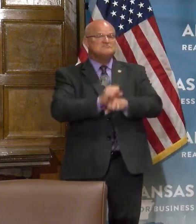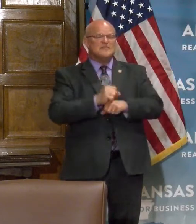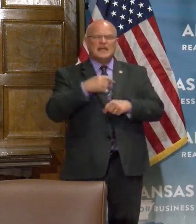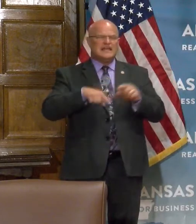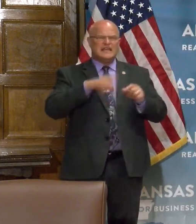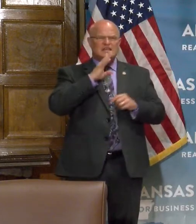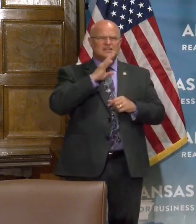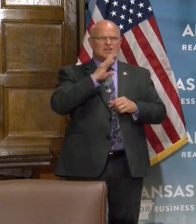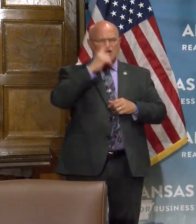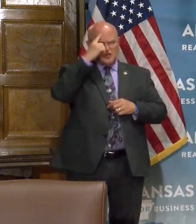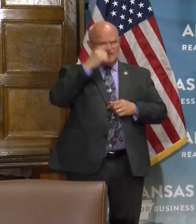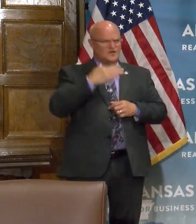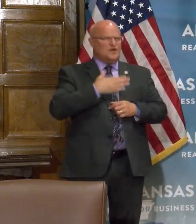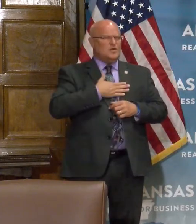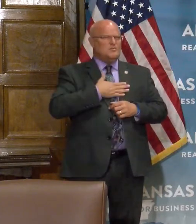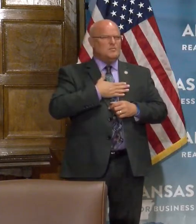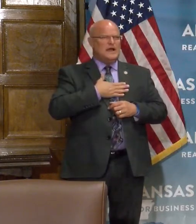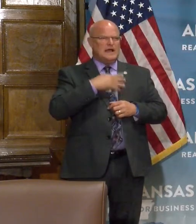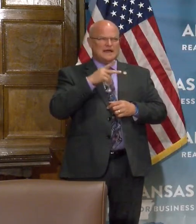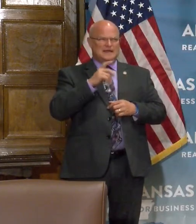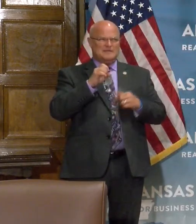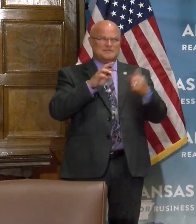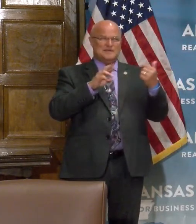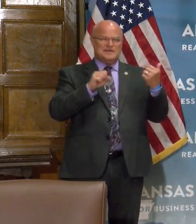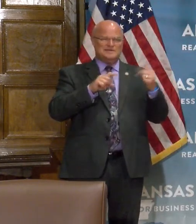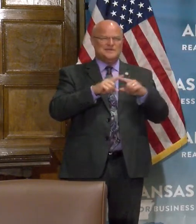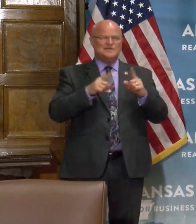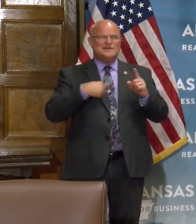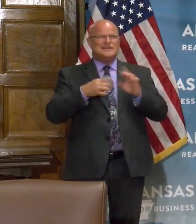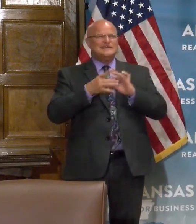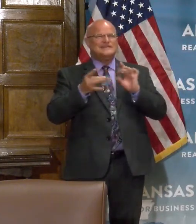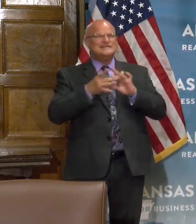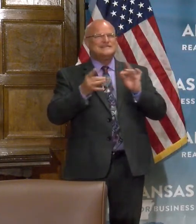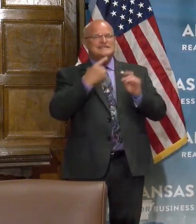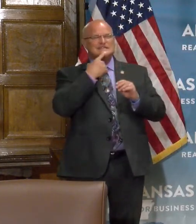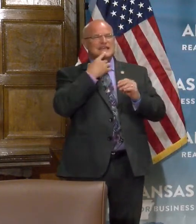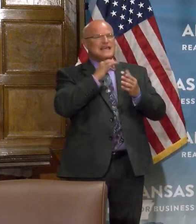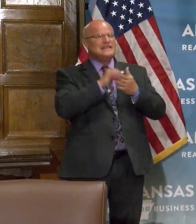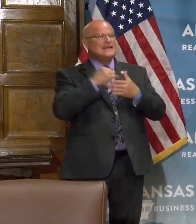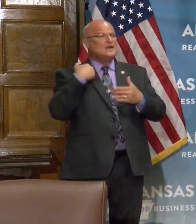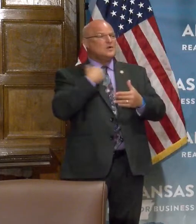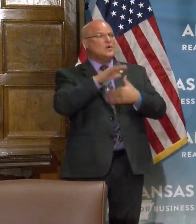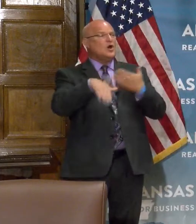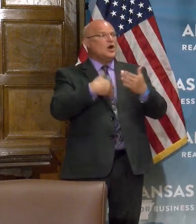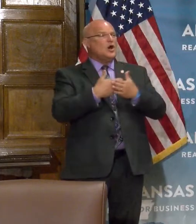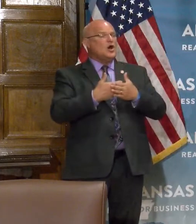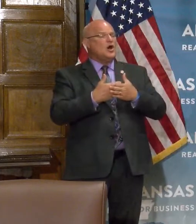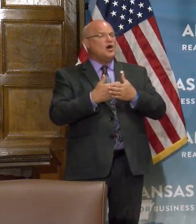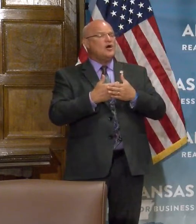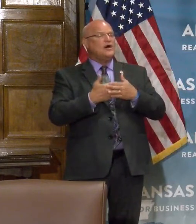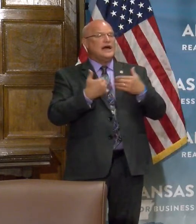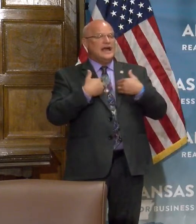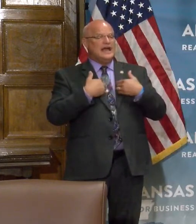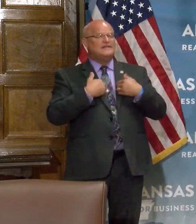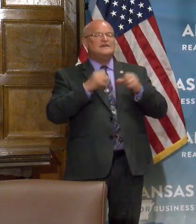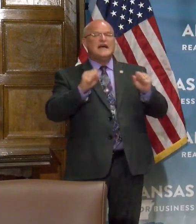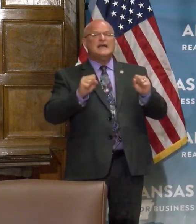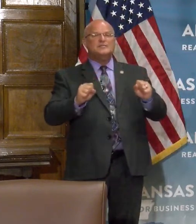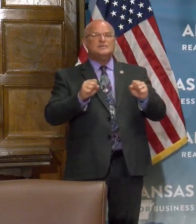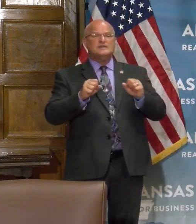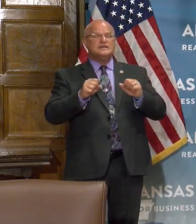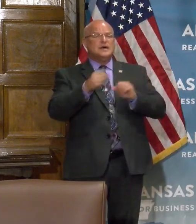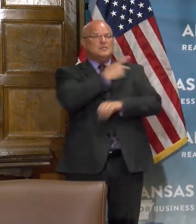speak for my peers here today, but I venture to say that we're all very adept at moving patients around the